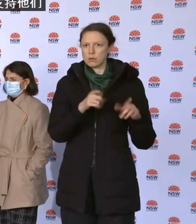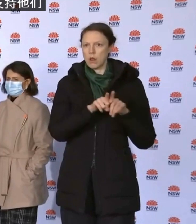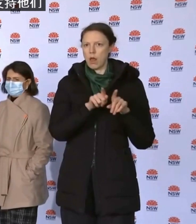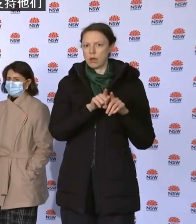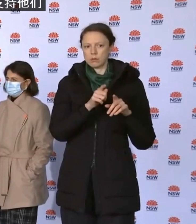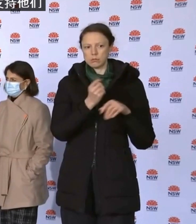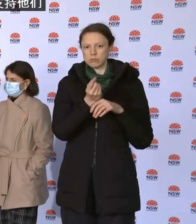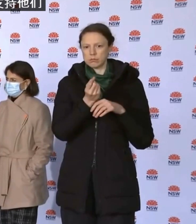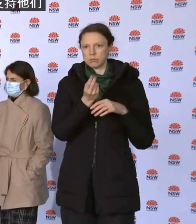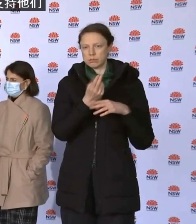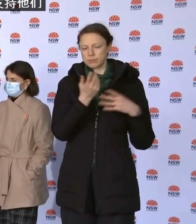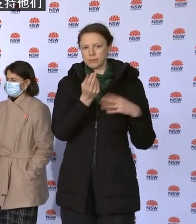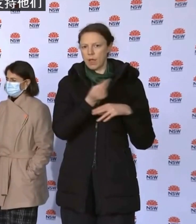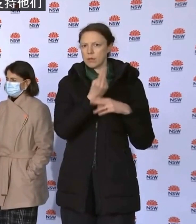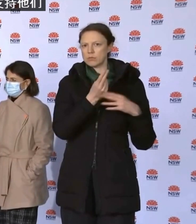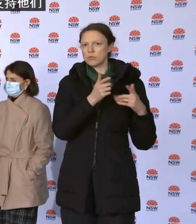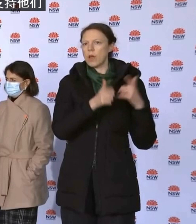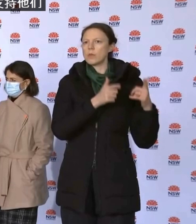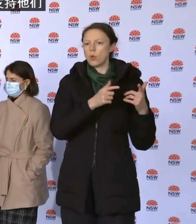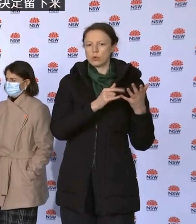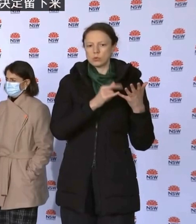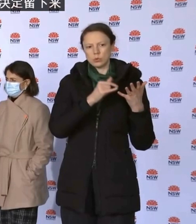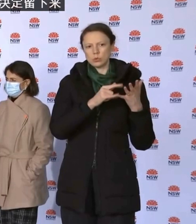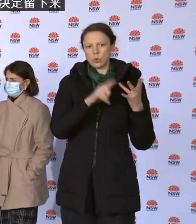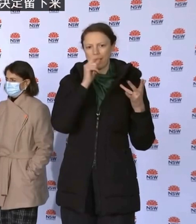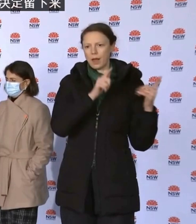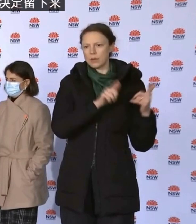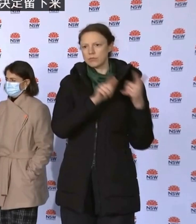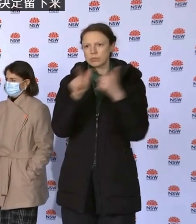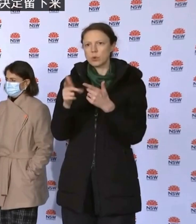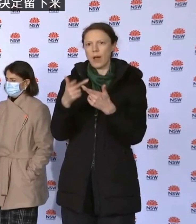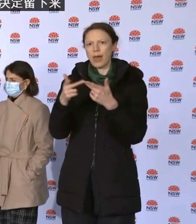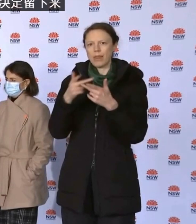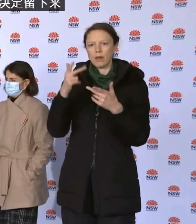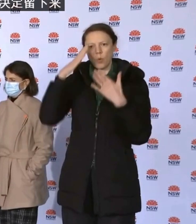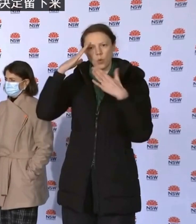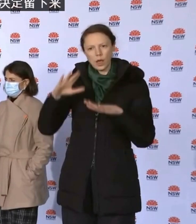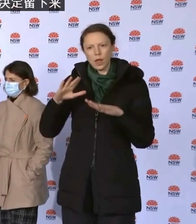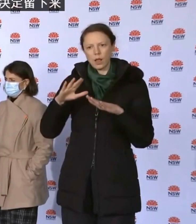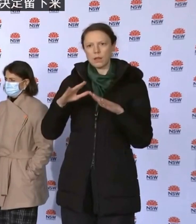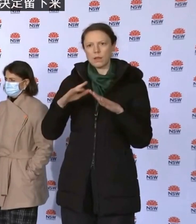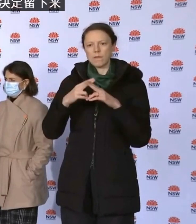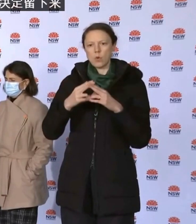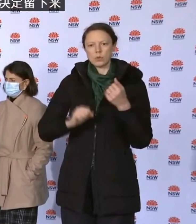alternate facility for also to support them with their isolation and care. They made the decision to